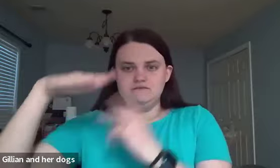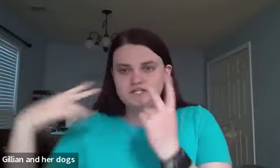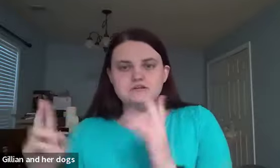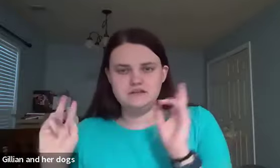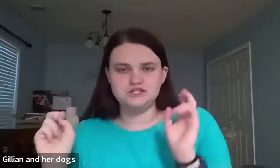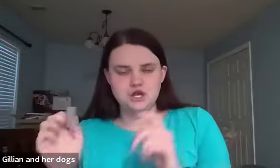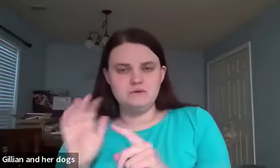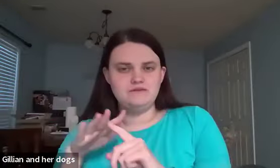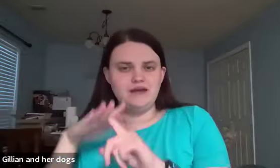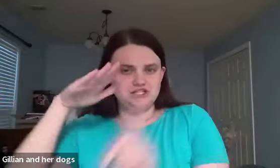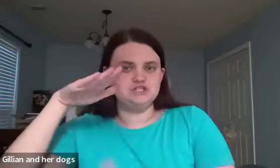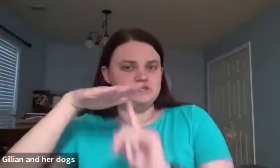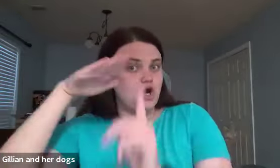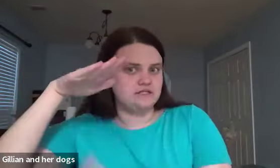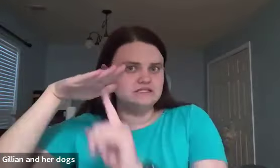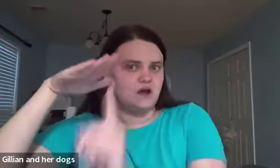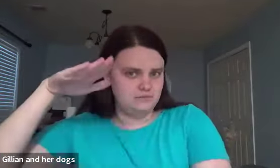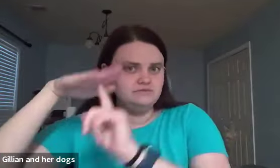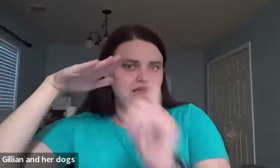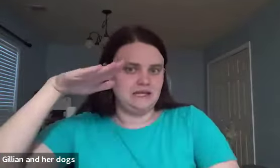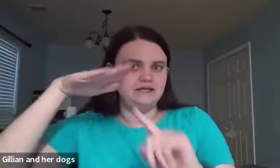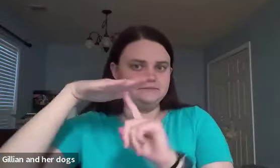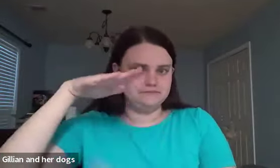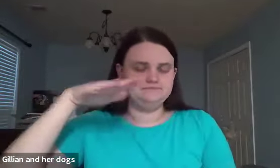like visually like showing that it just was nonstop lightning.